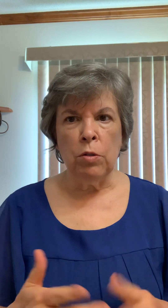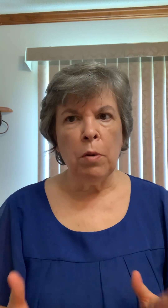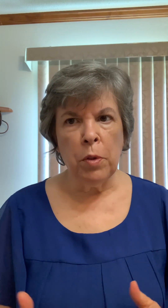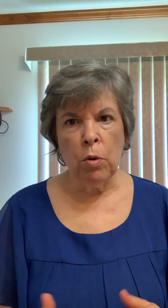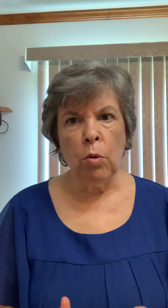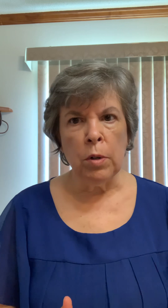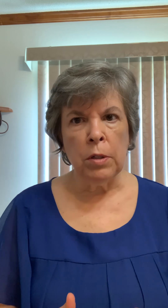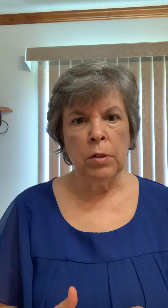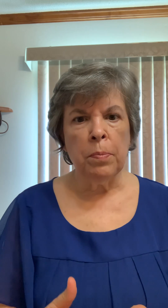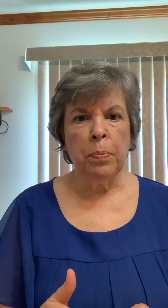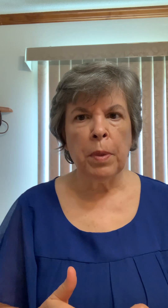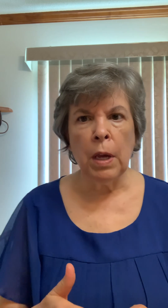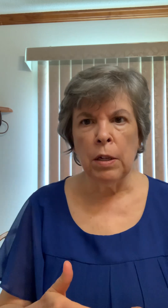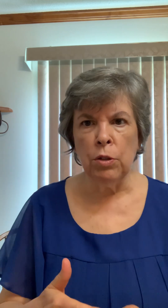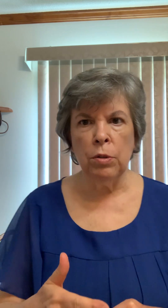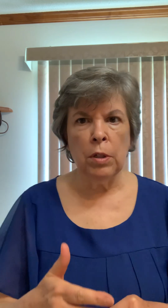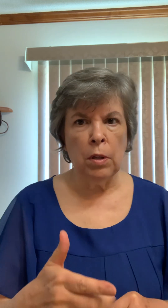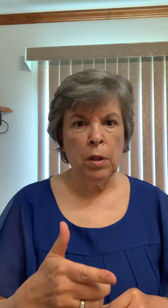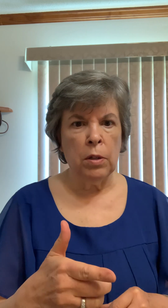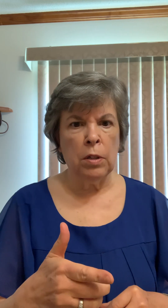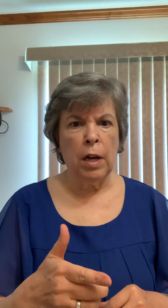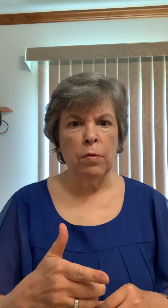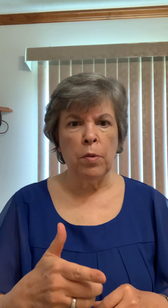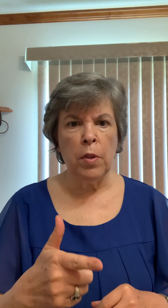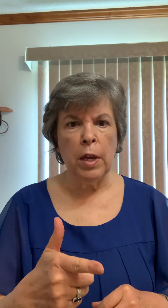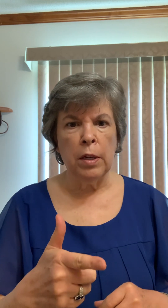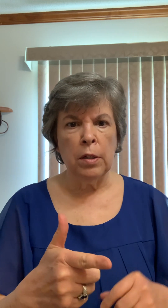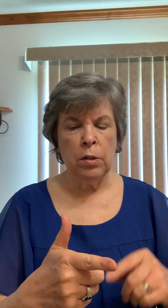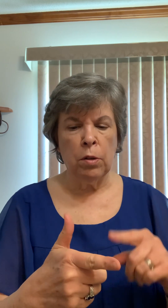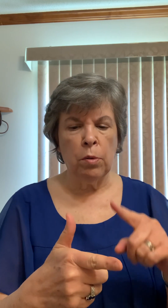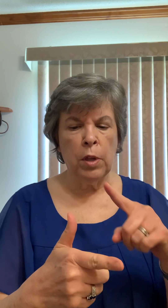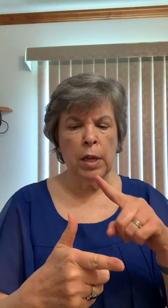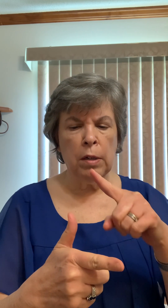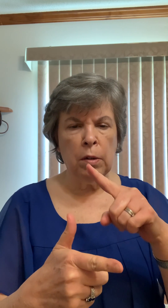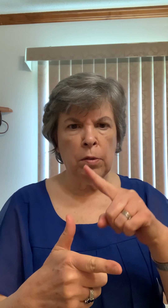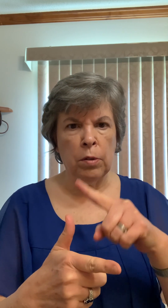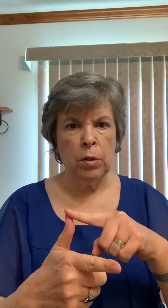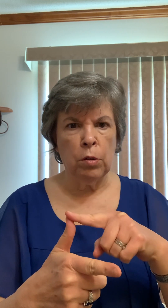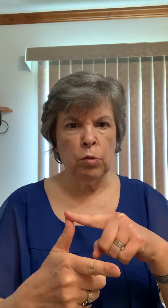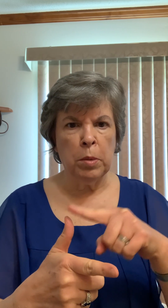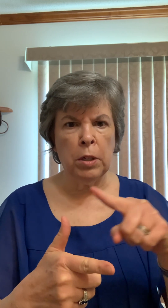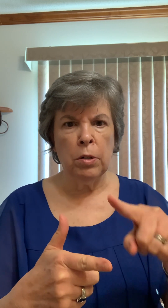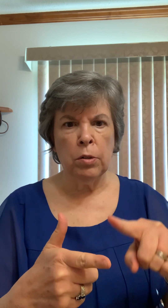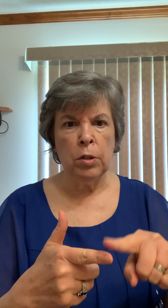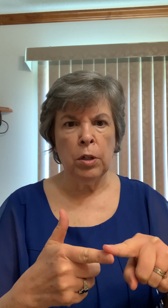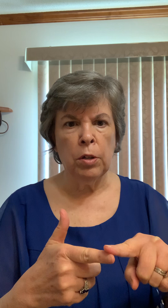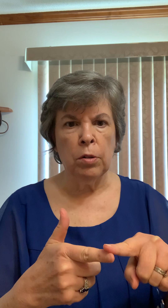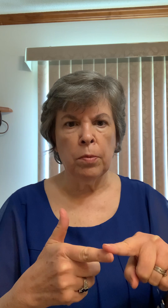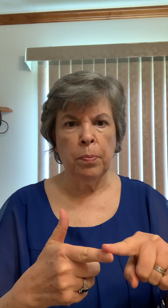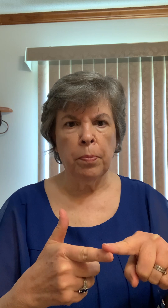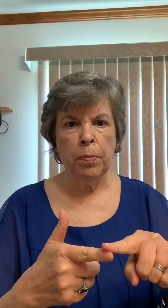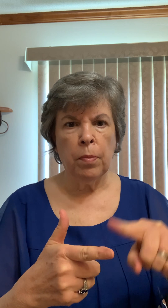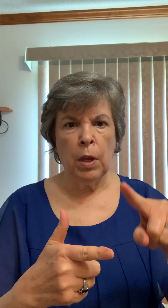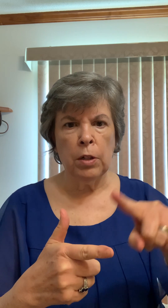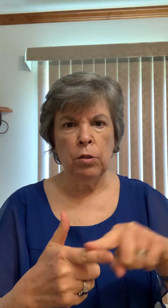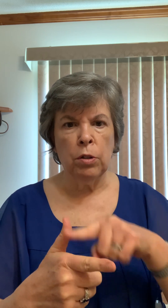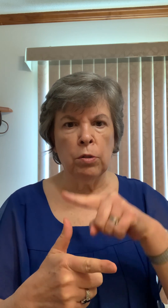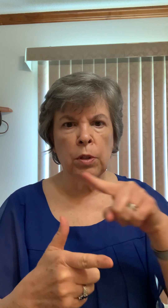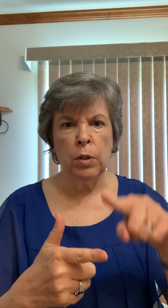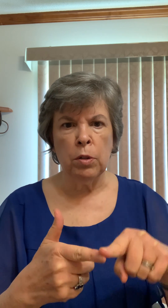with the chorus and using the sign for then. So then goes from here to here, and you can do it this way